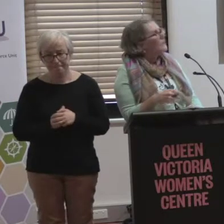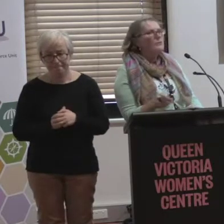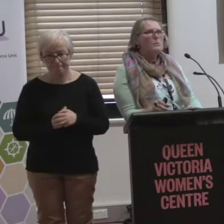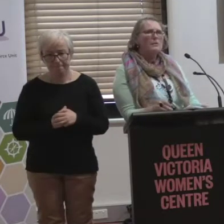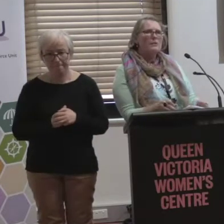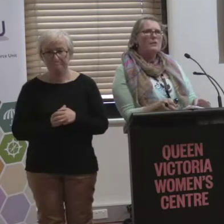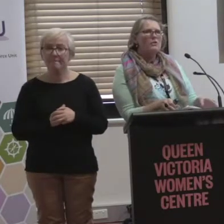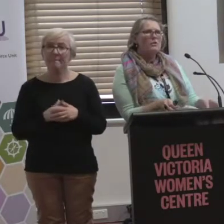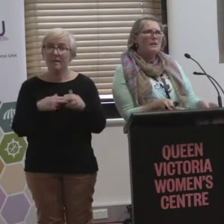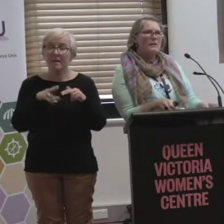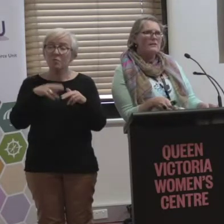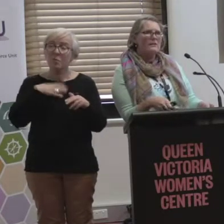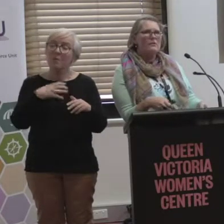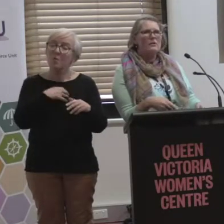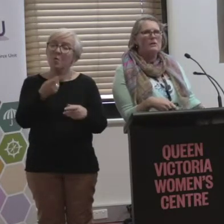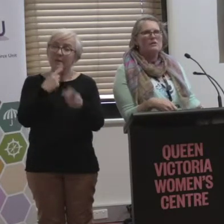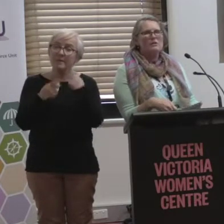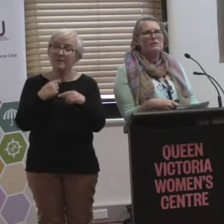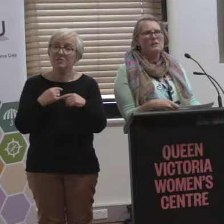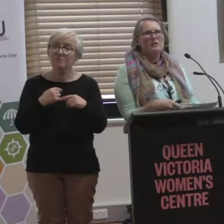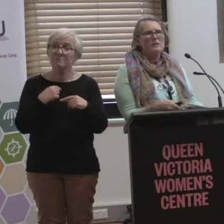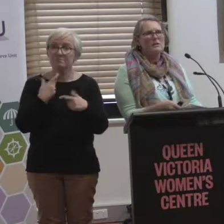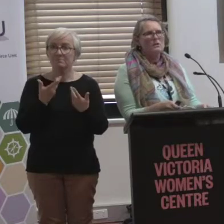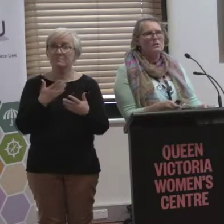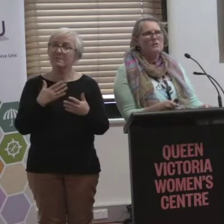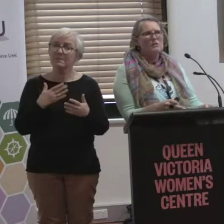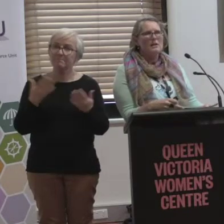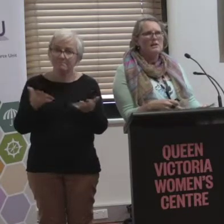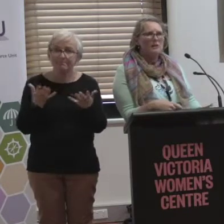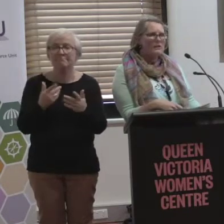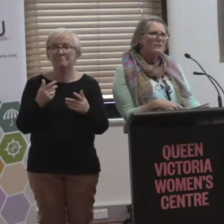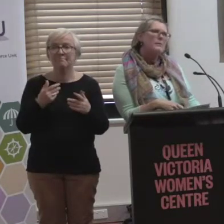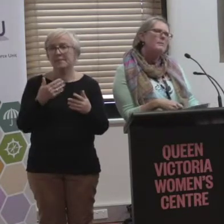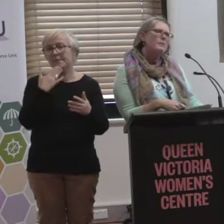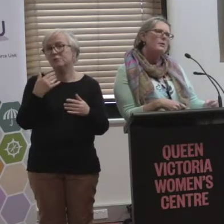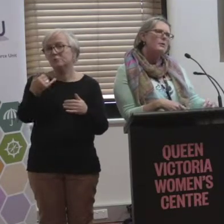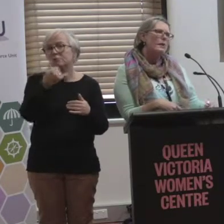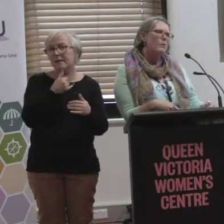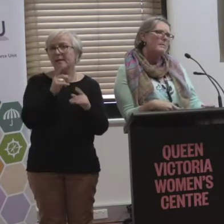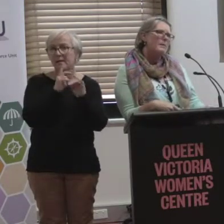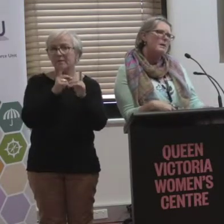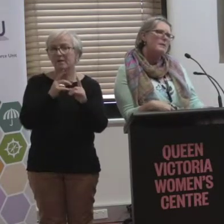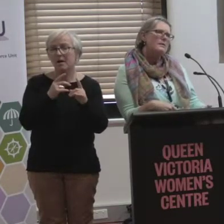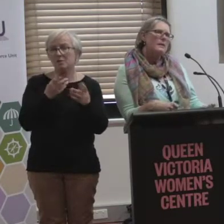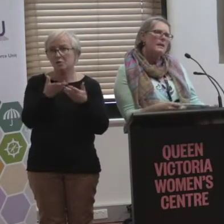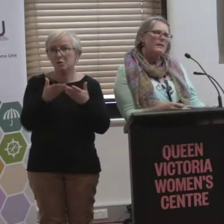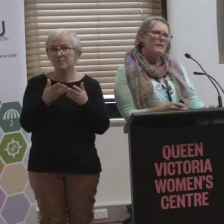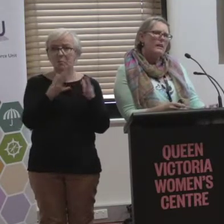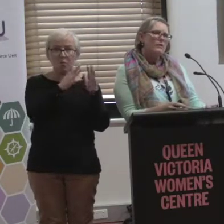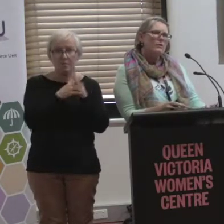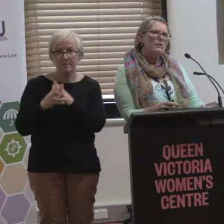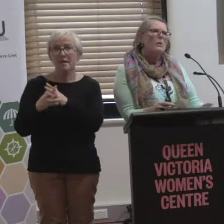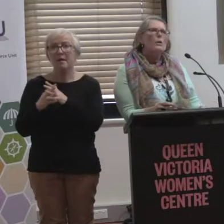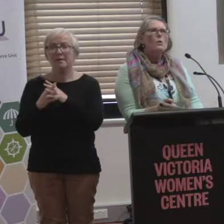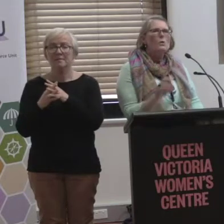Okay, and for more information, as I said before, I'd strongly recommend that not only do you ring our advice service, but you look on our website and